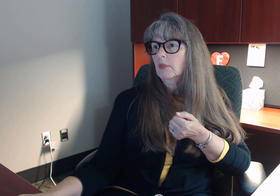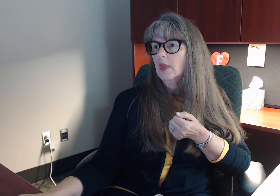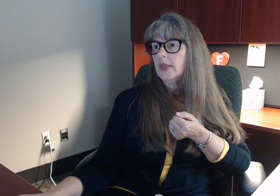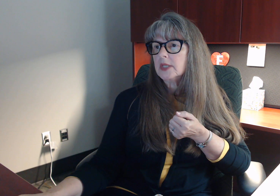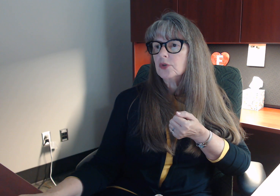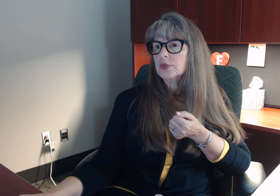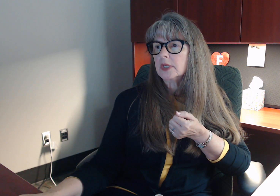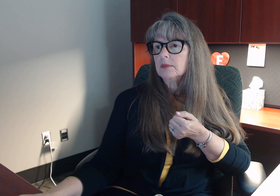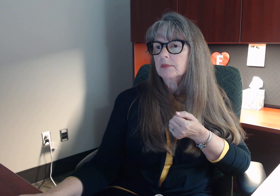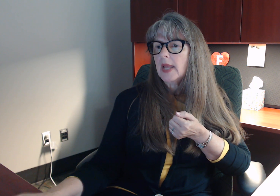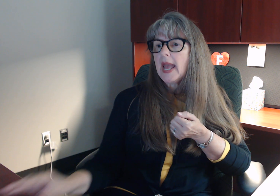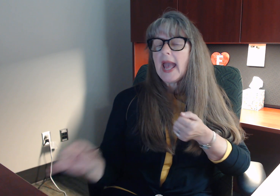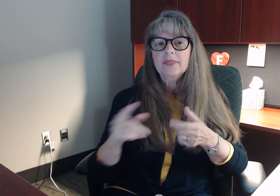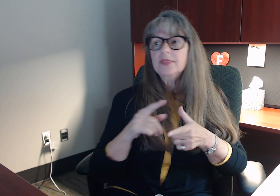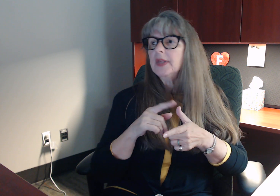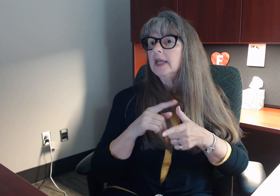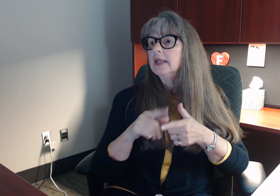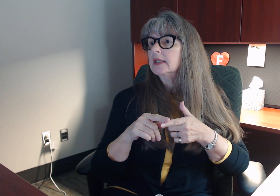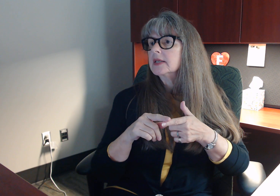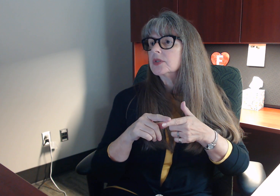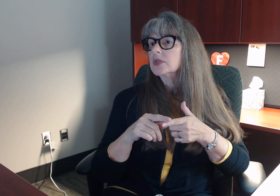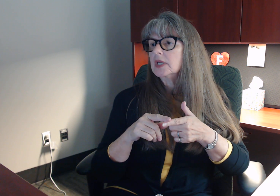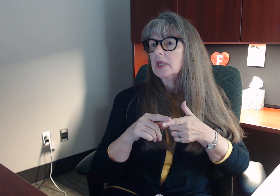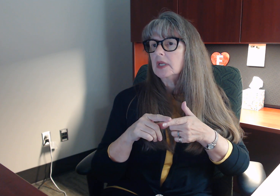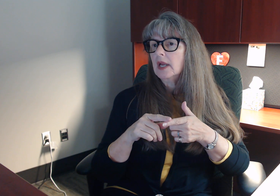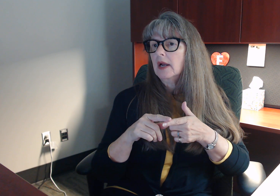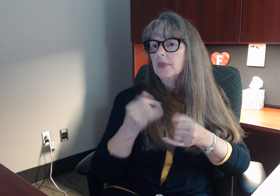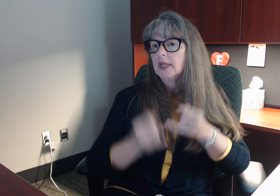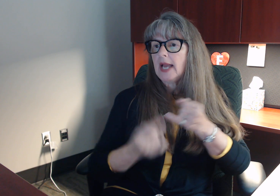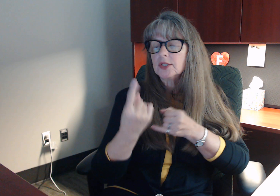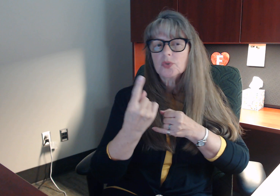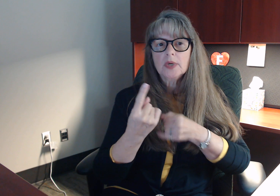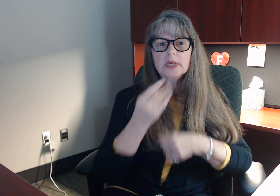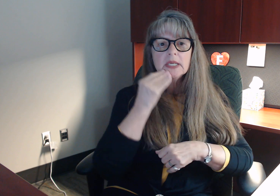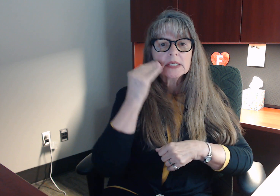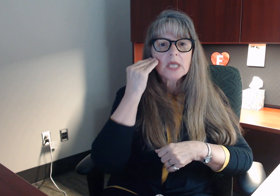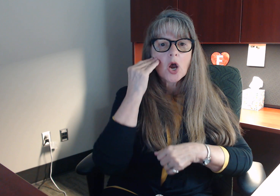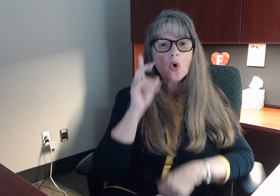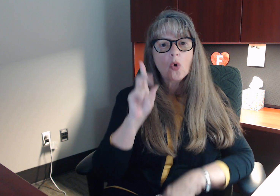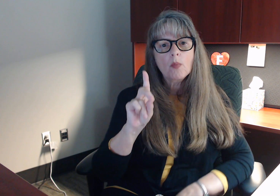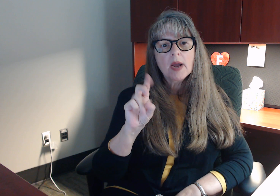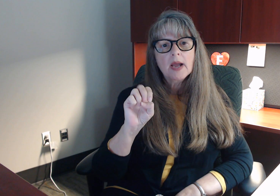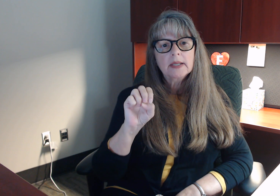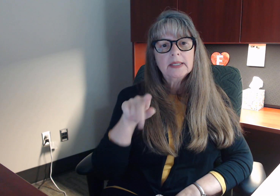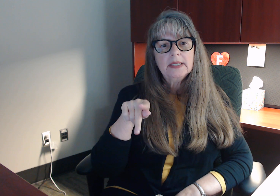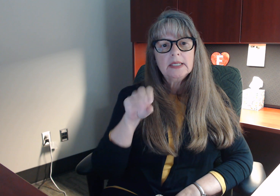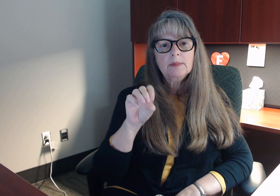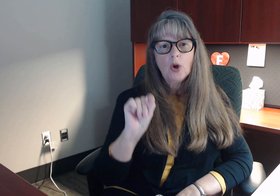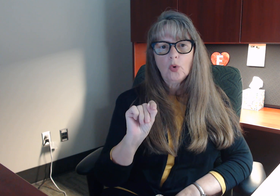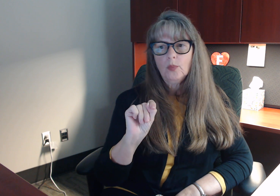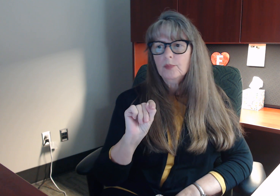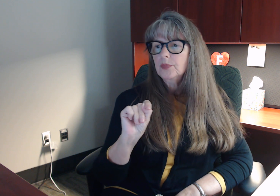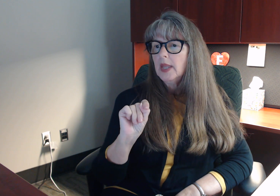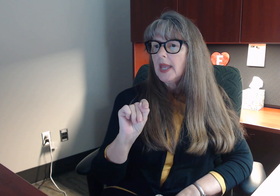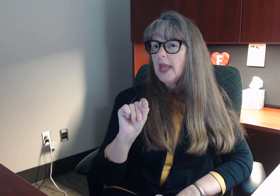That's interesting. And then let's see, the last one is Home Depot. And they